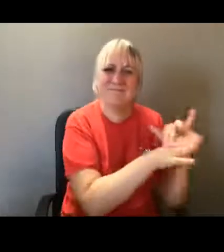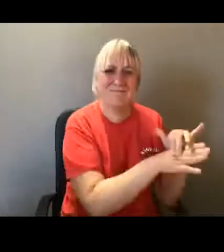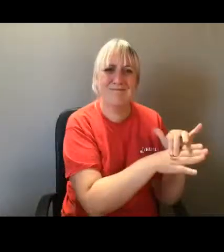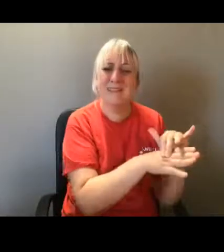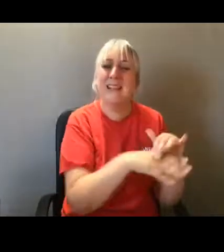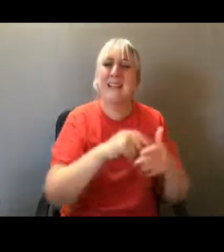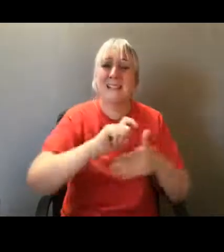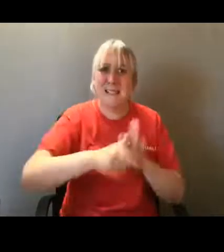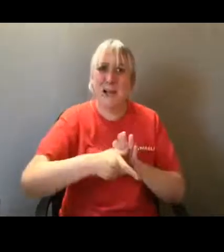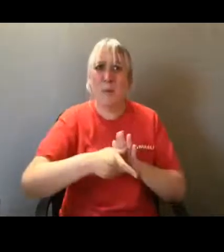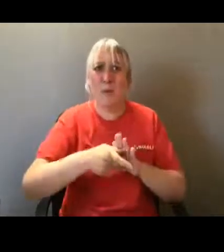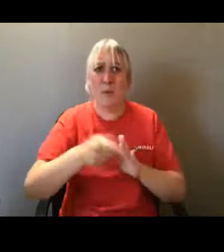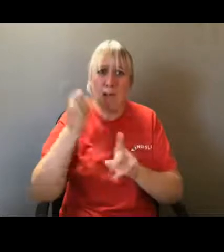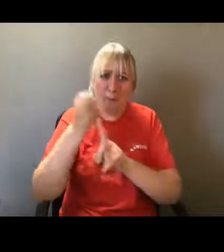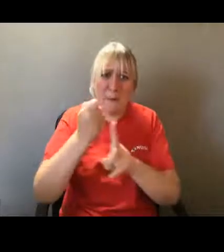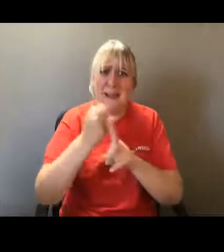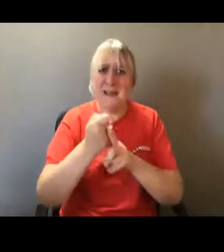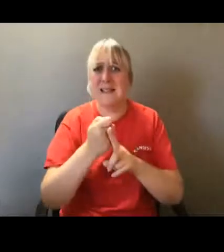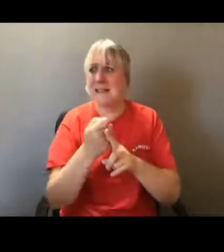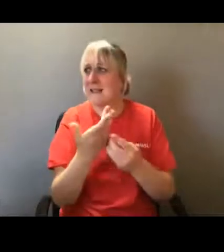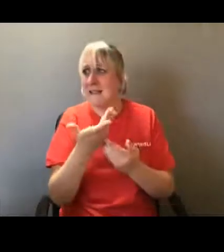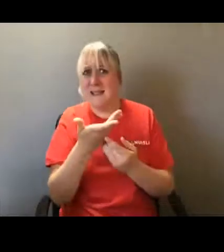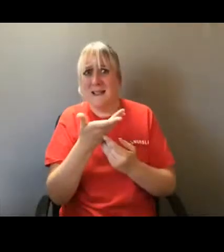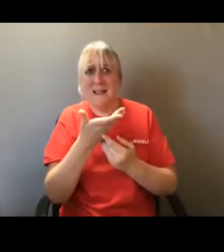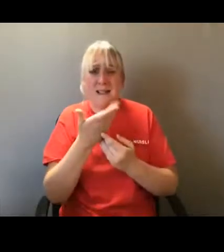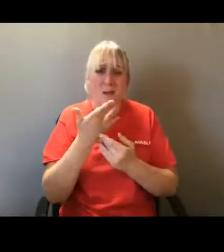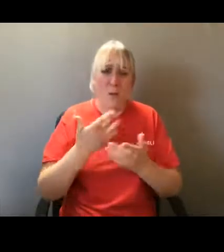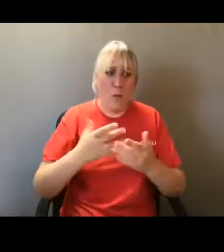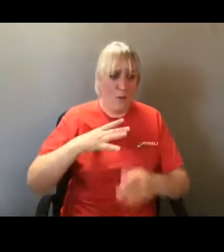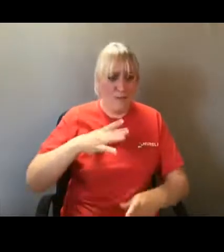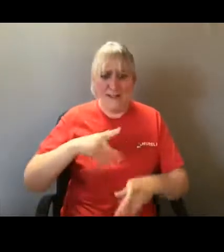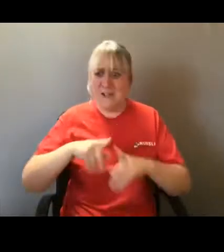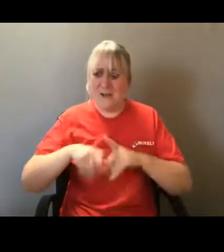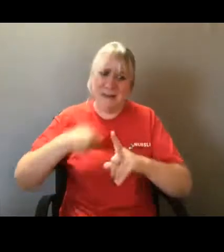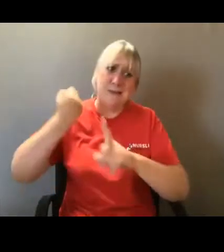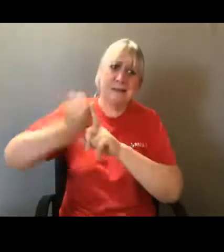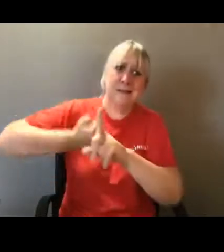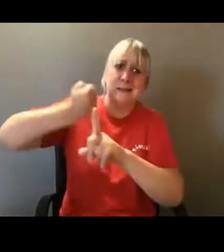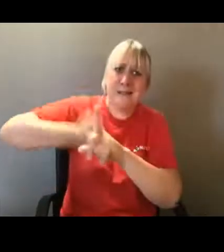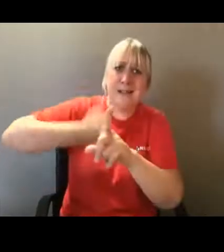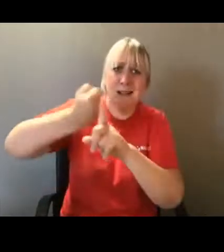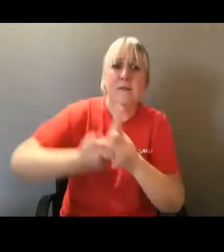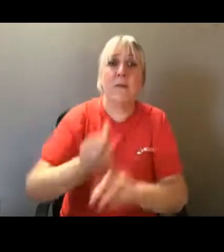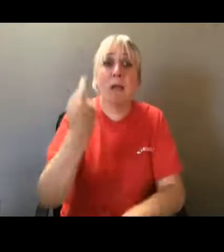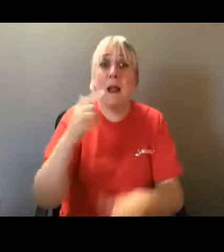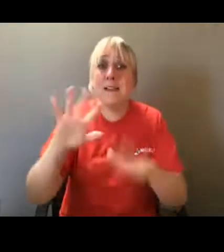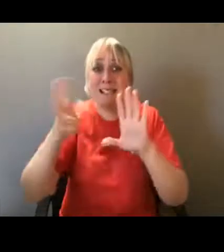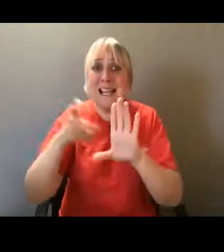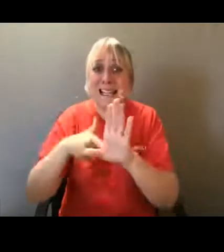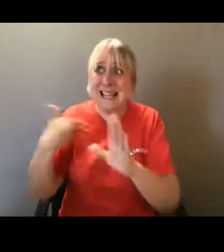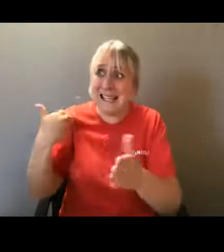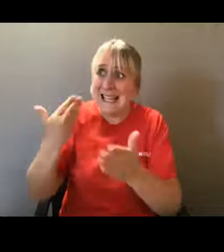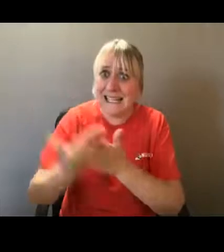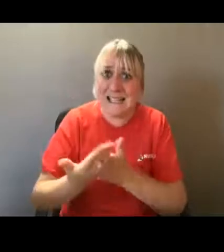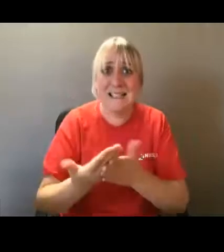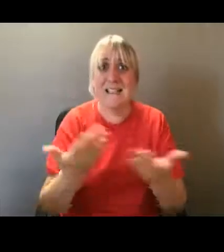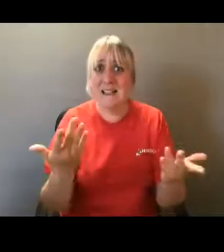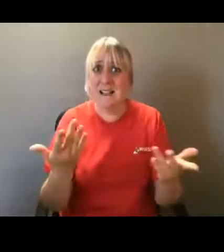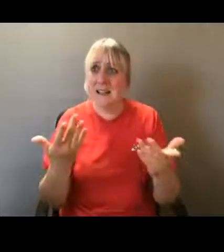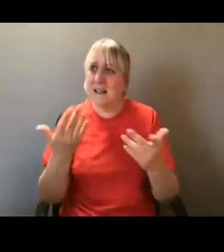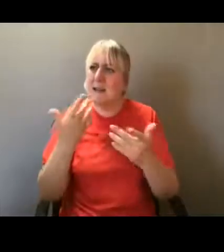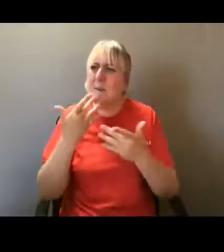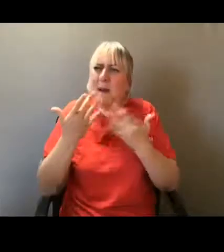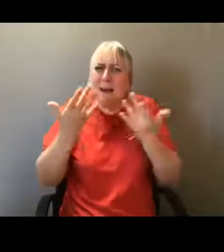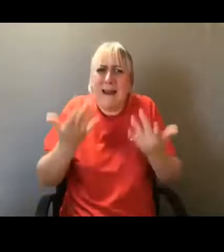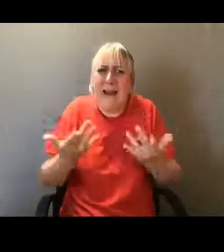stretched to adequately communicate and educate social model approaches over the past 10 years, and now the conditions and challenges we face